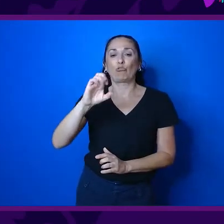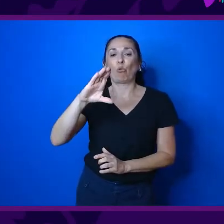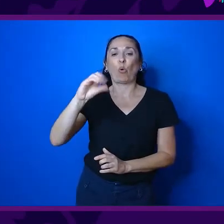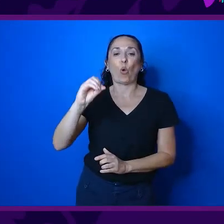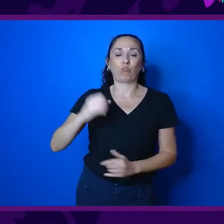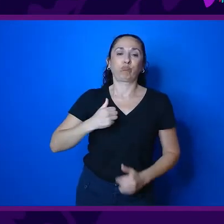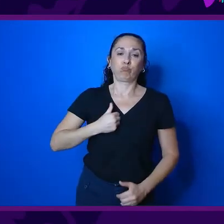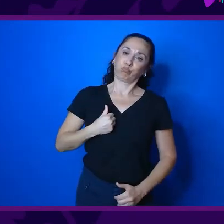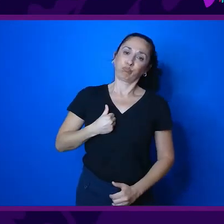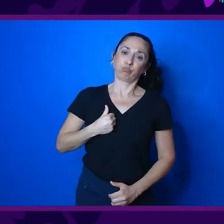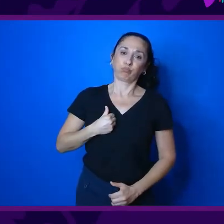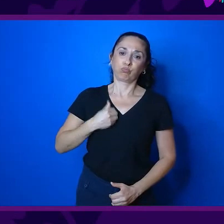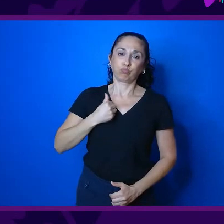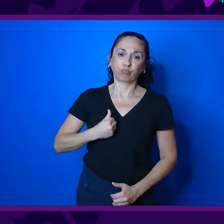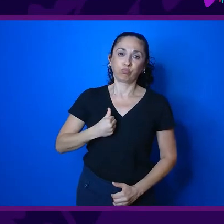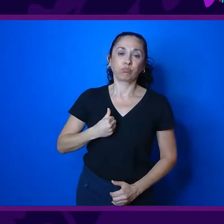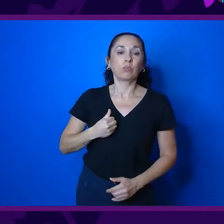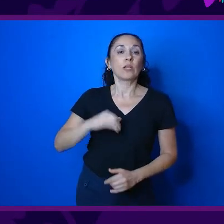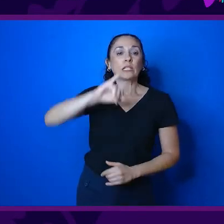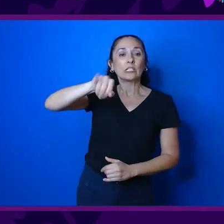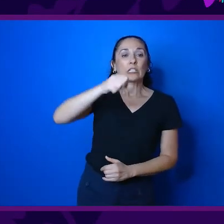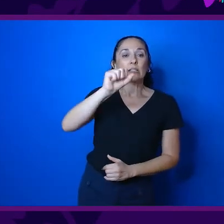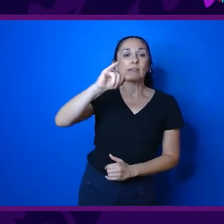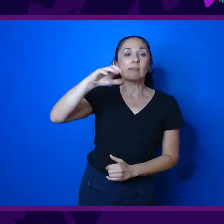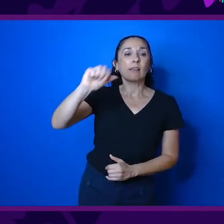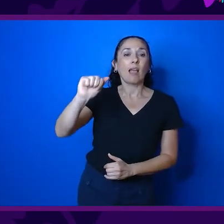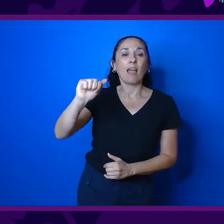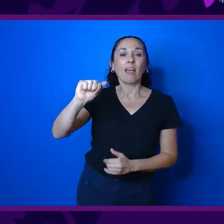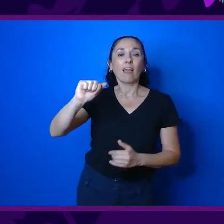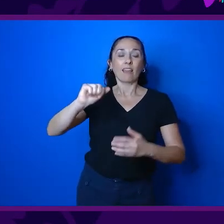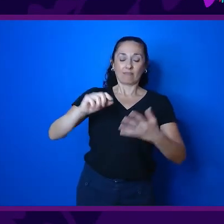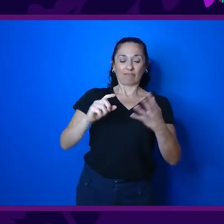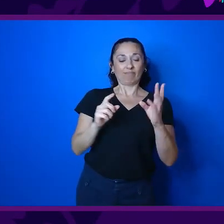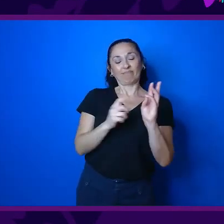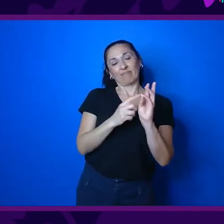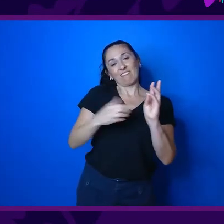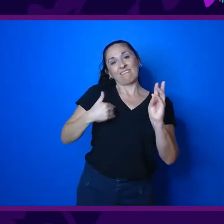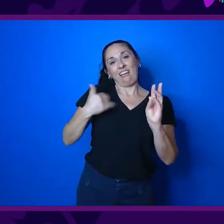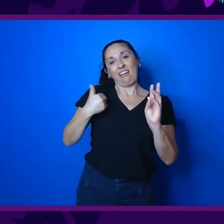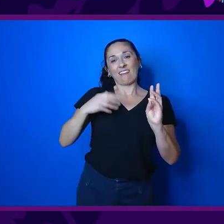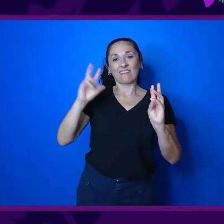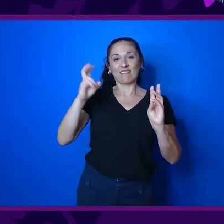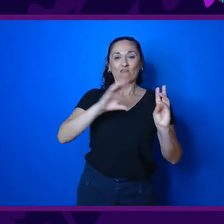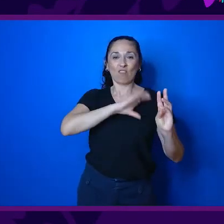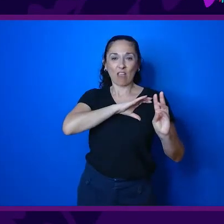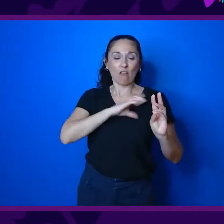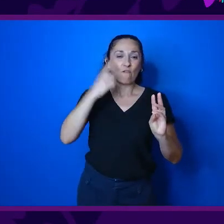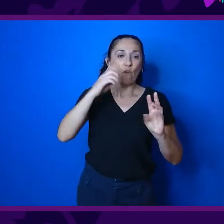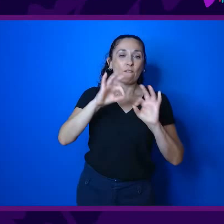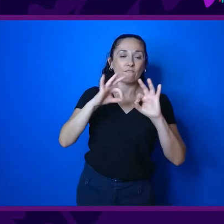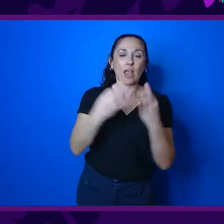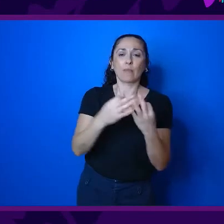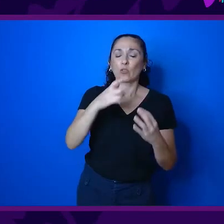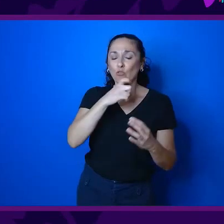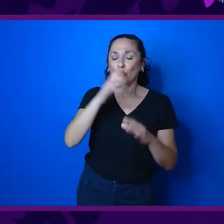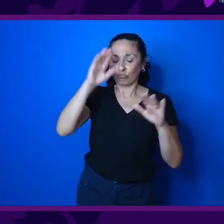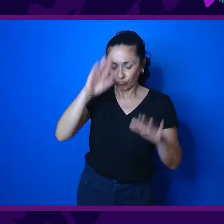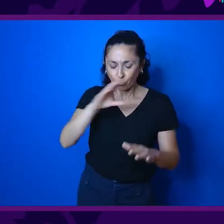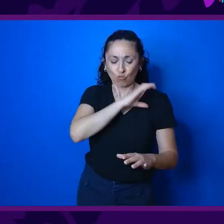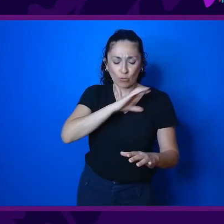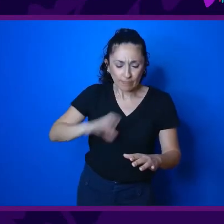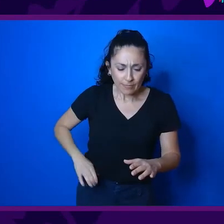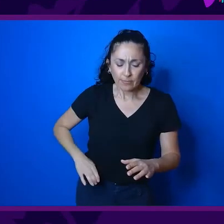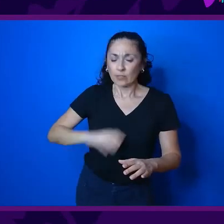Jessica Garza, she plays Josefina Vega, the youngest in the Vega family, who becomes an evangelist after an extremely traumatic series